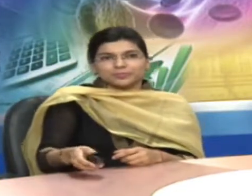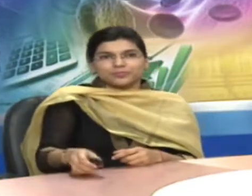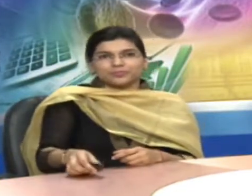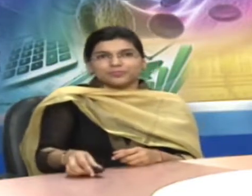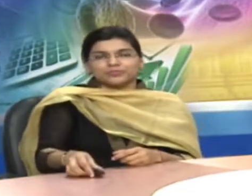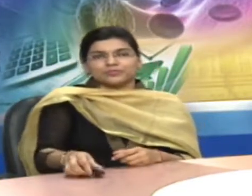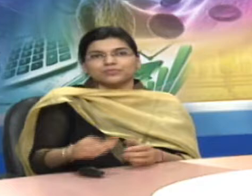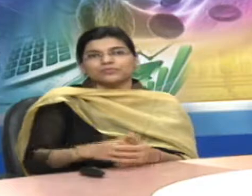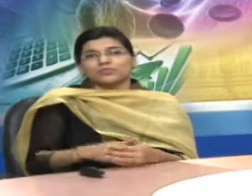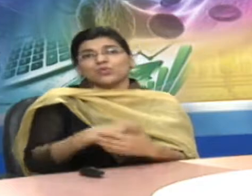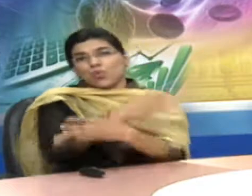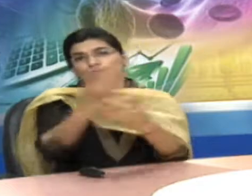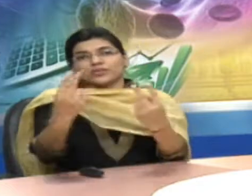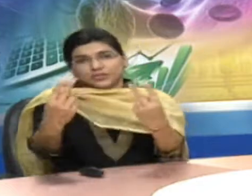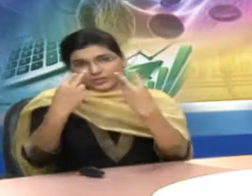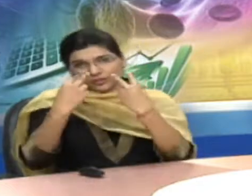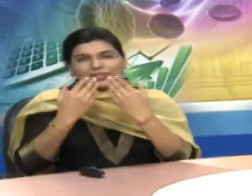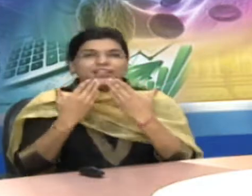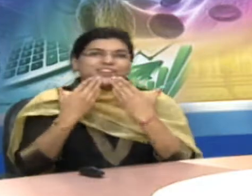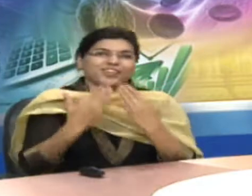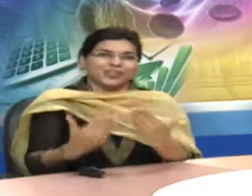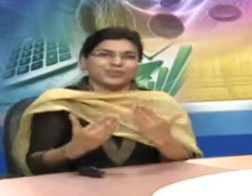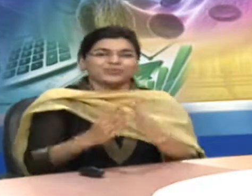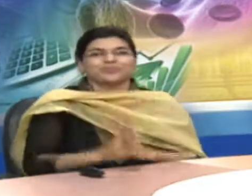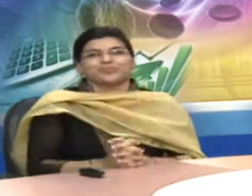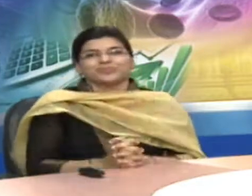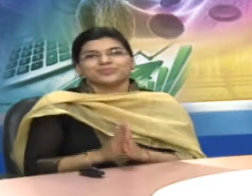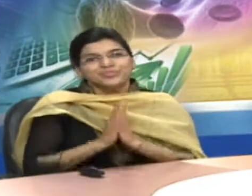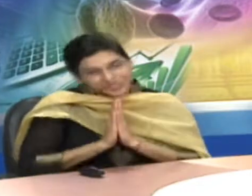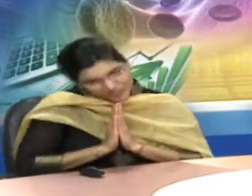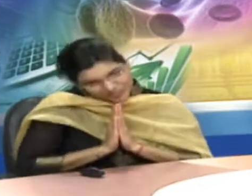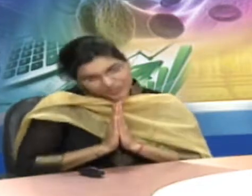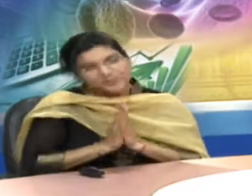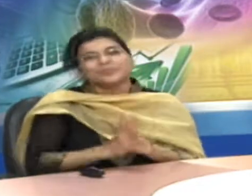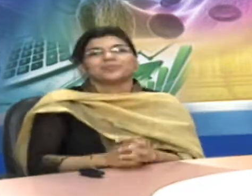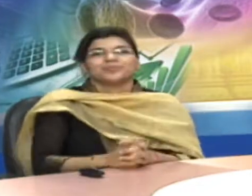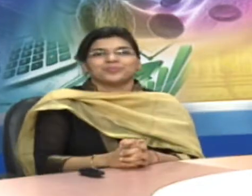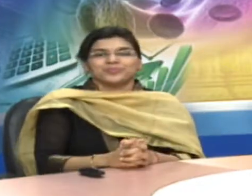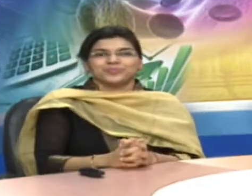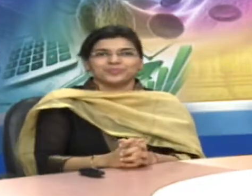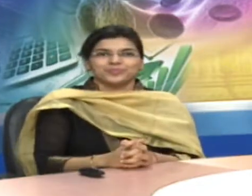Thank you for watching. Namaskar.